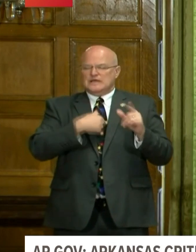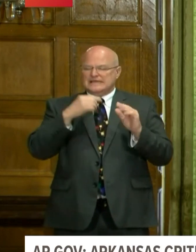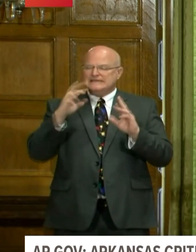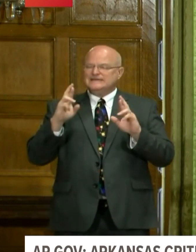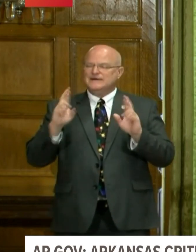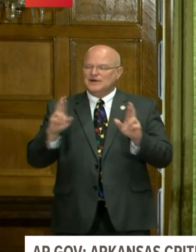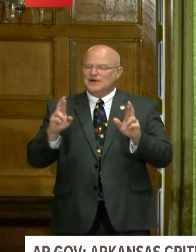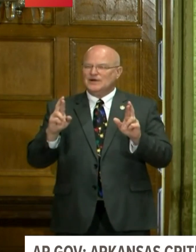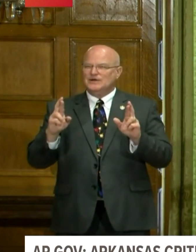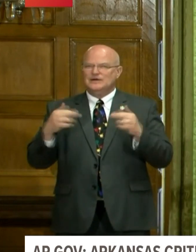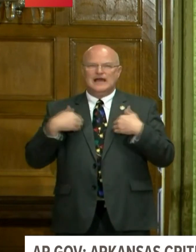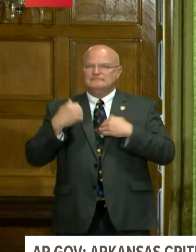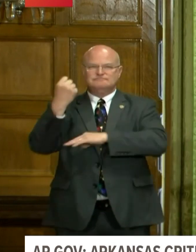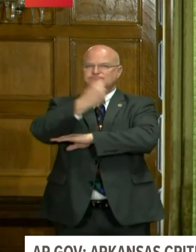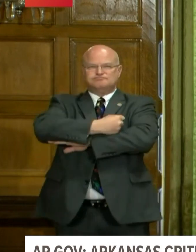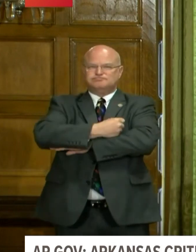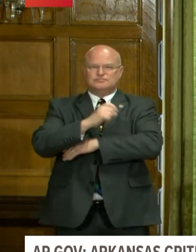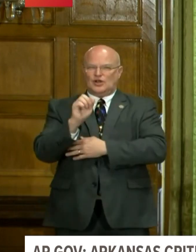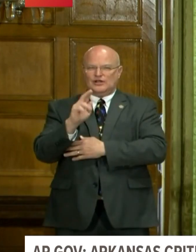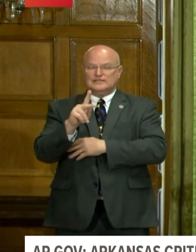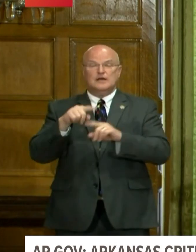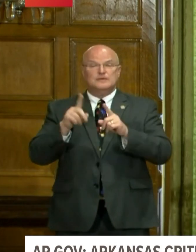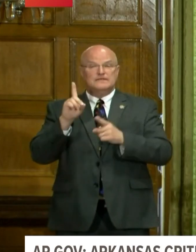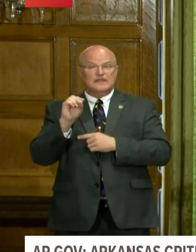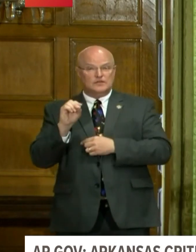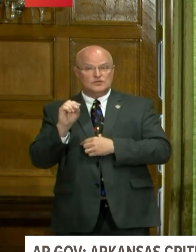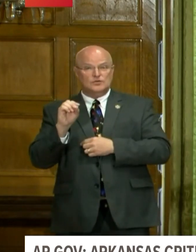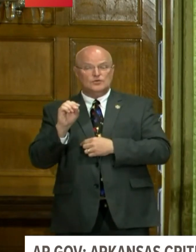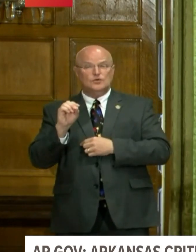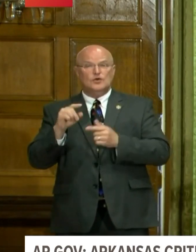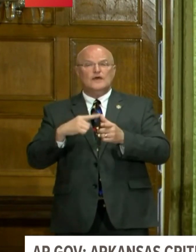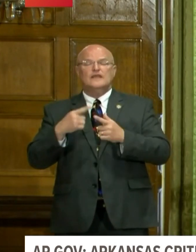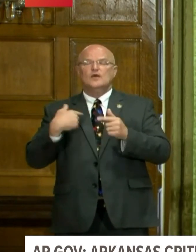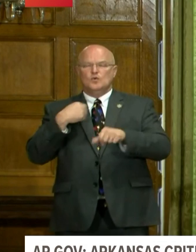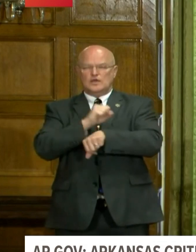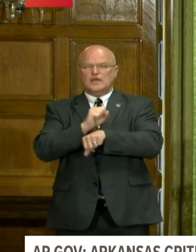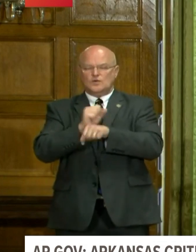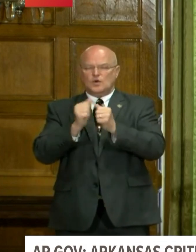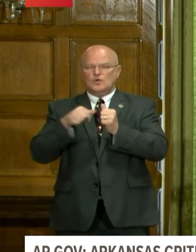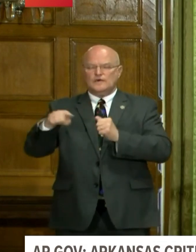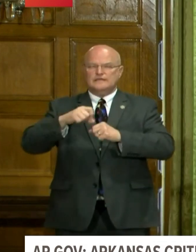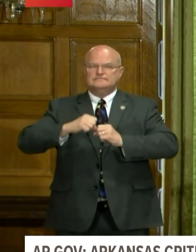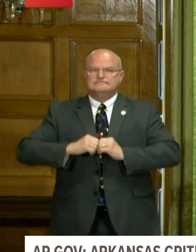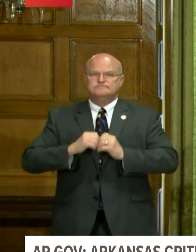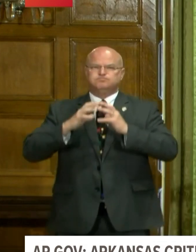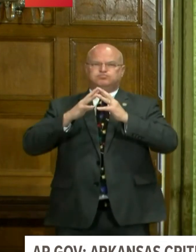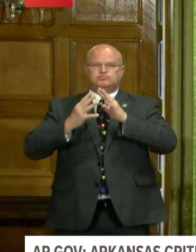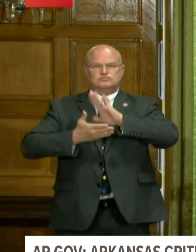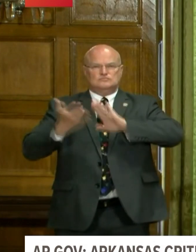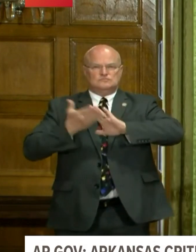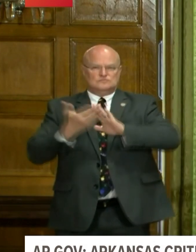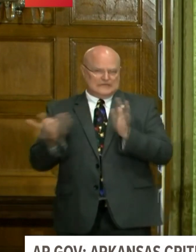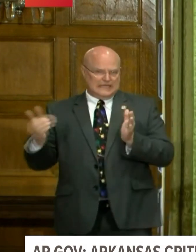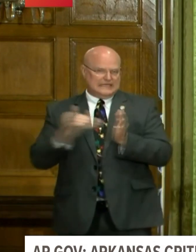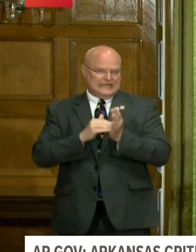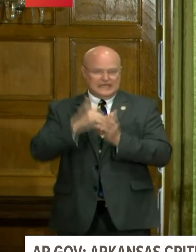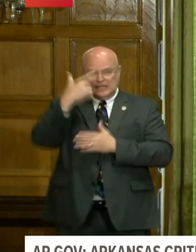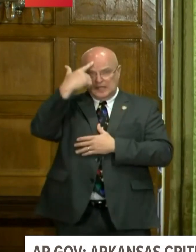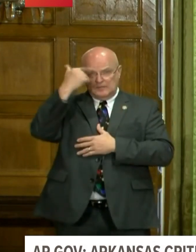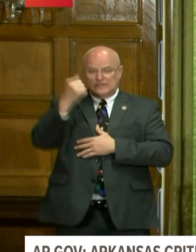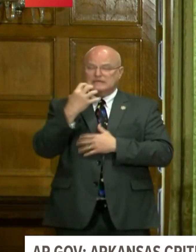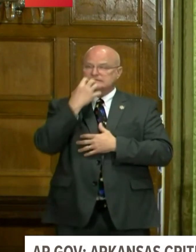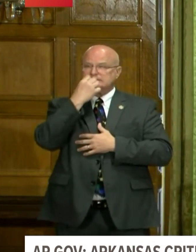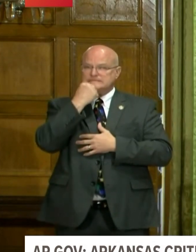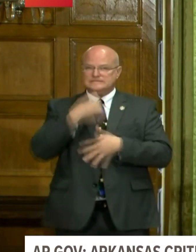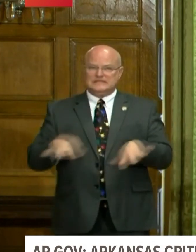hoped that we don't have them go down in Arkansas, and if they do, we can work with them to get them back in operation quickly, because they are